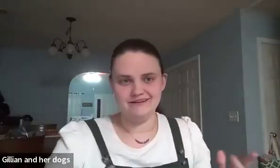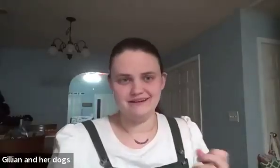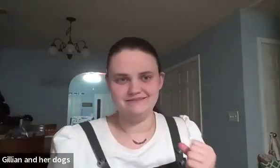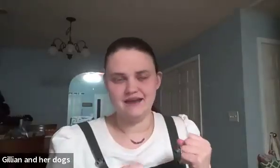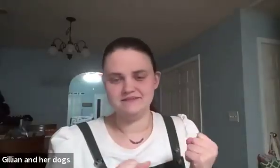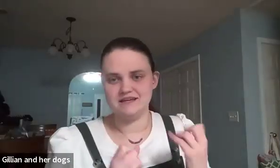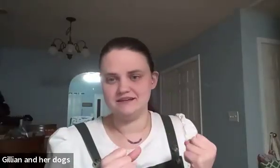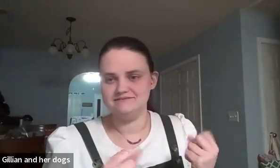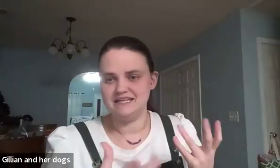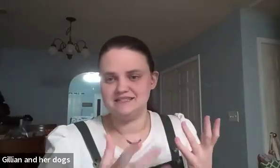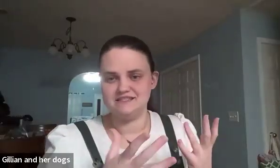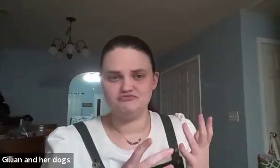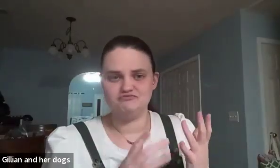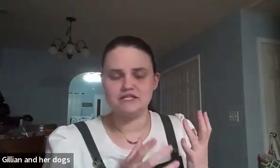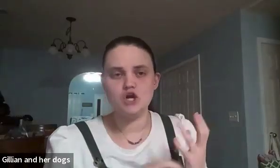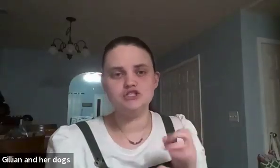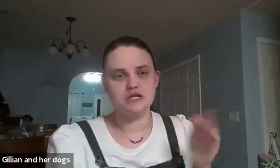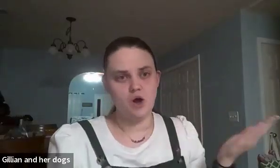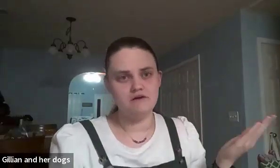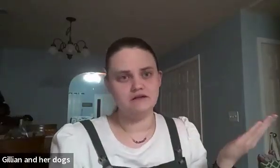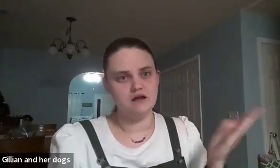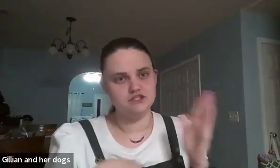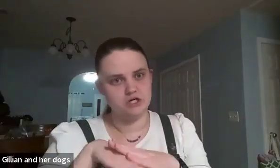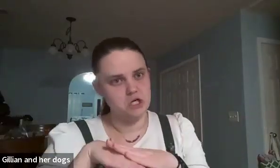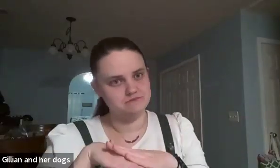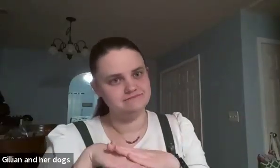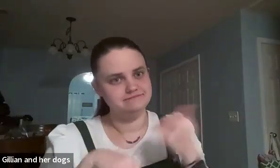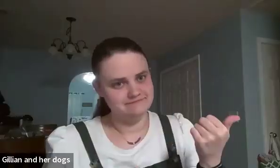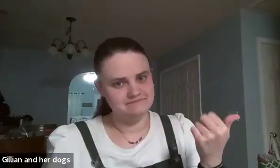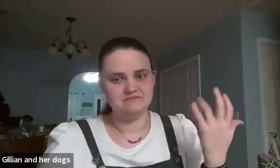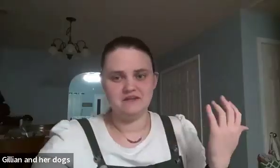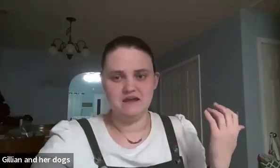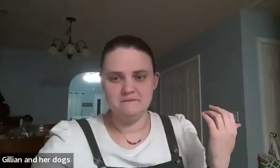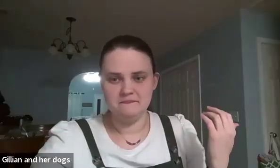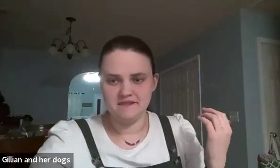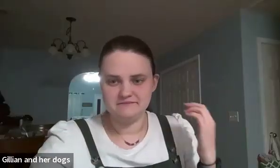it. I have to sign. It's hard to turn it off, not to turn it on. Okay?